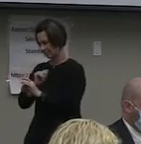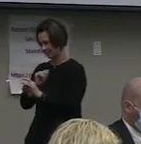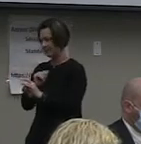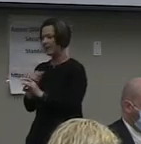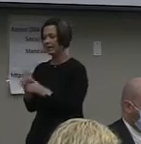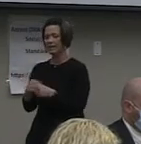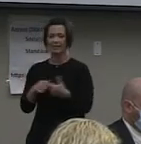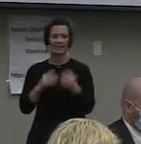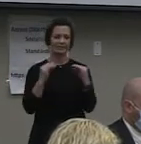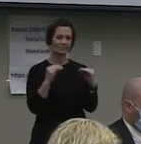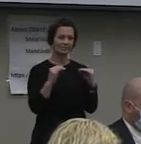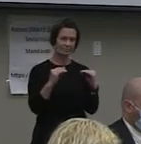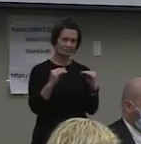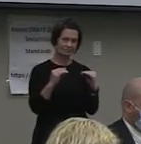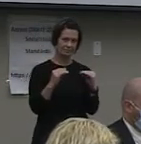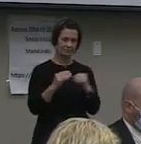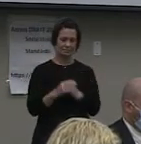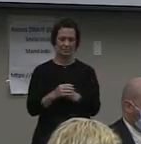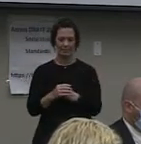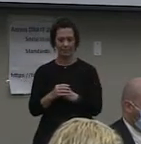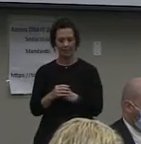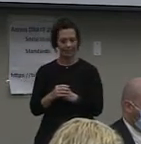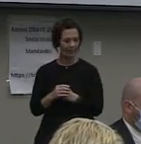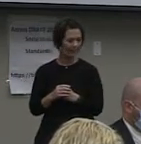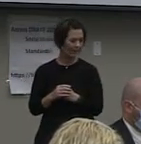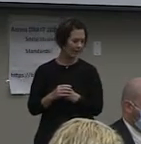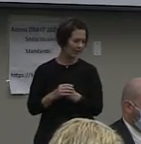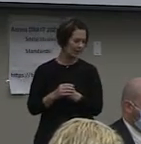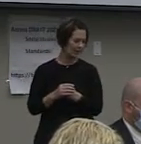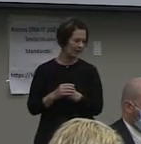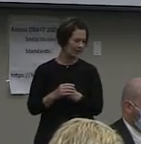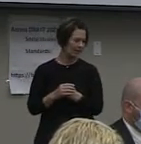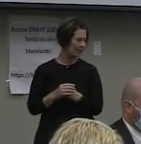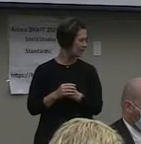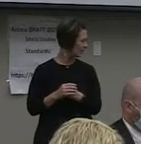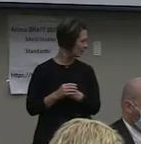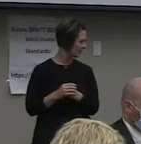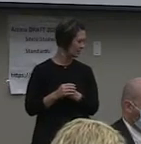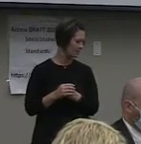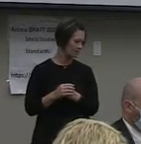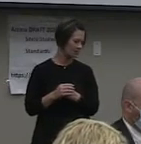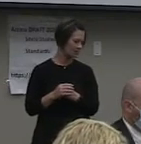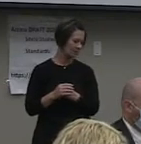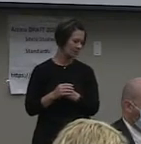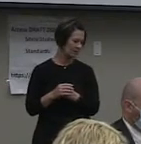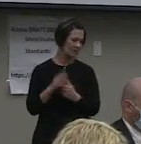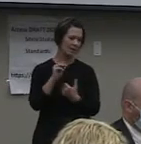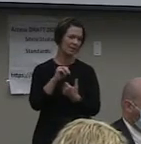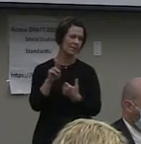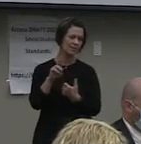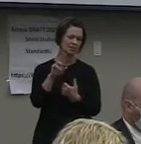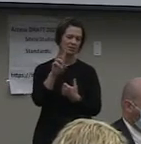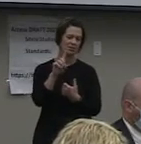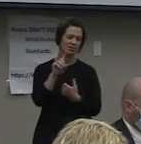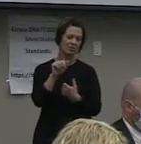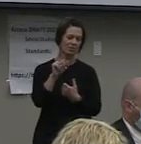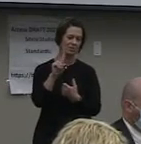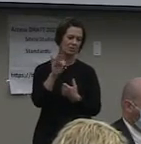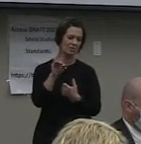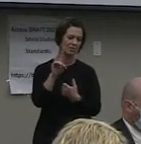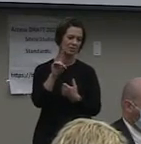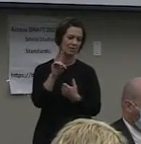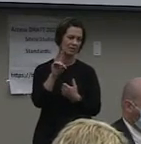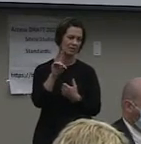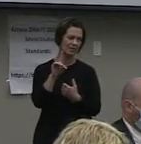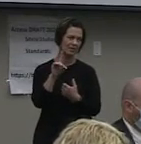As it relates to this, this would then tie into an education experience which has been alluded to, I think, by Mr. David, or